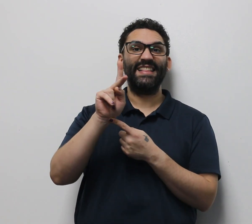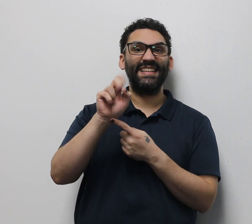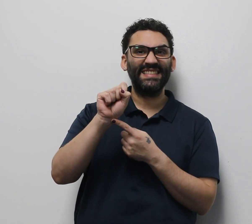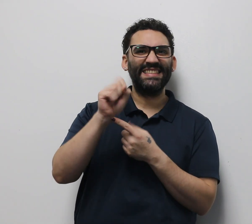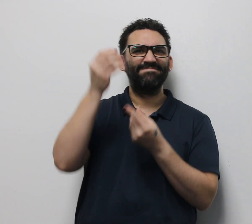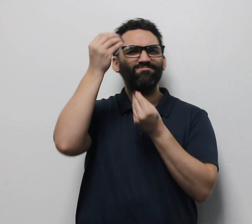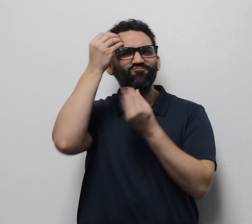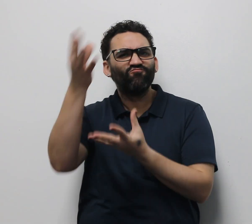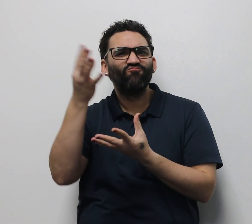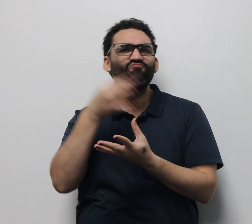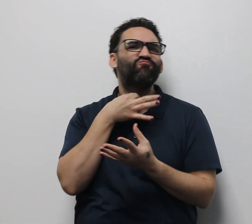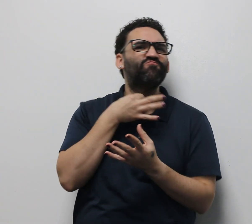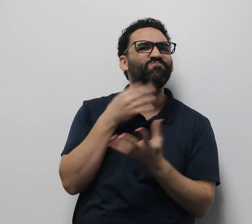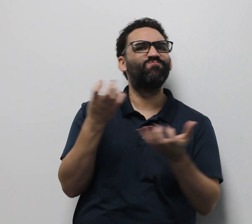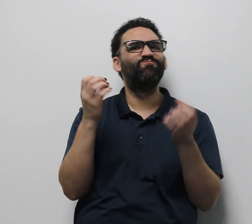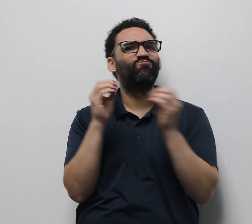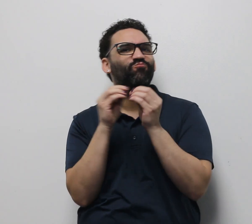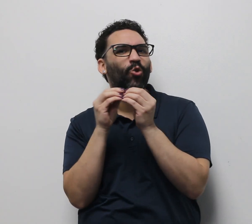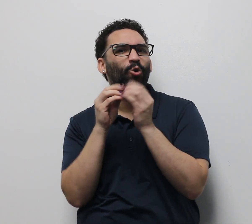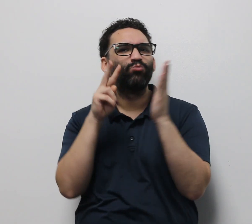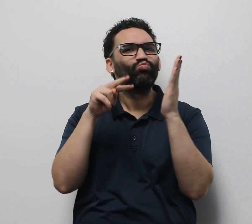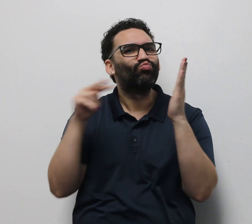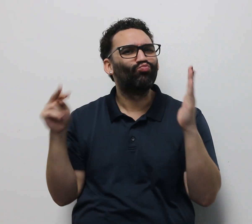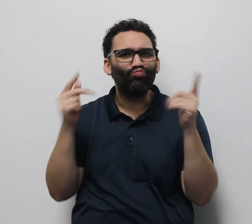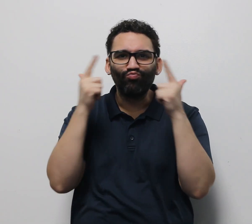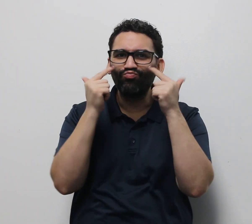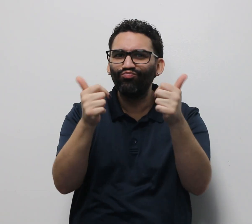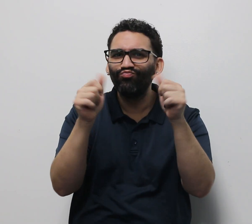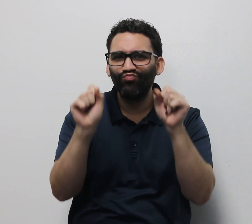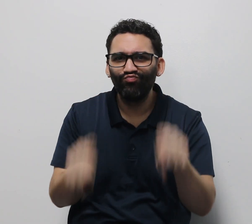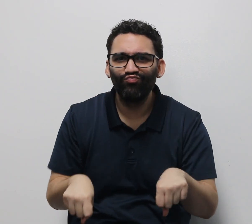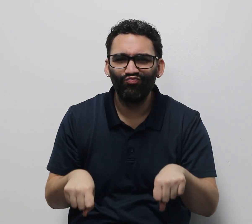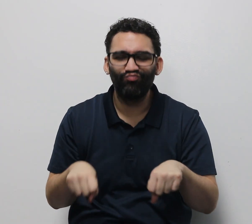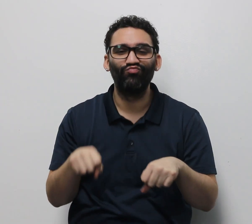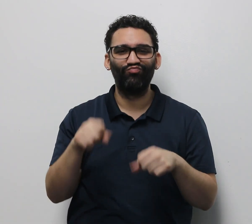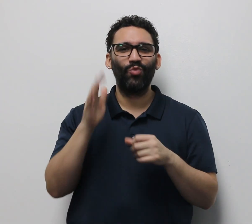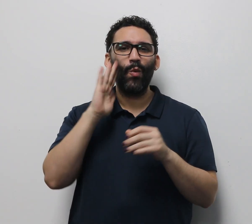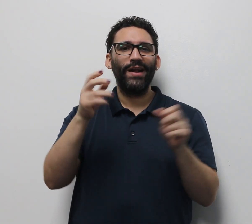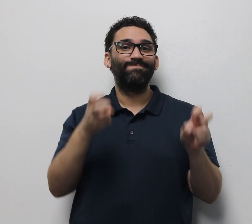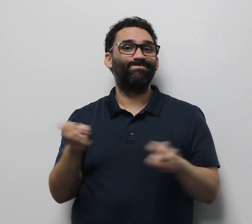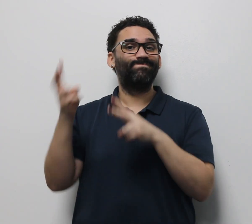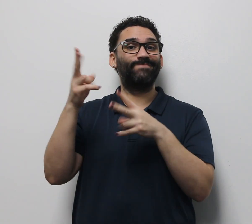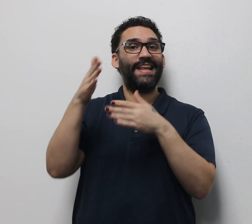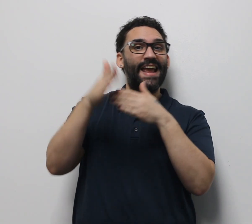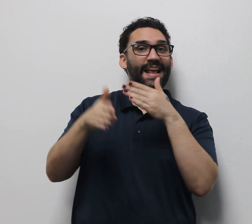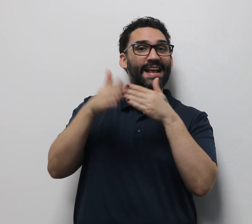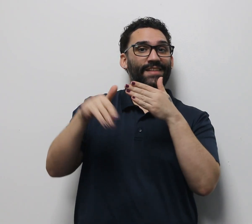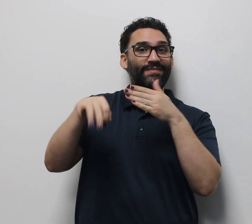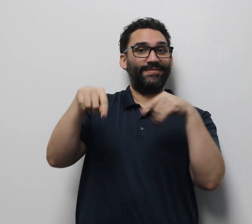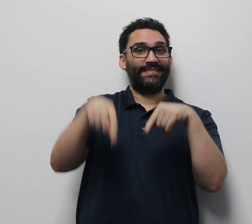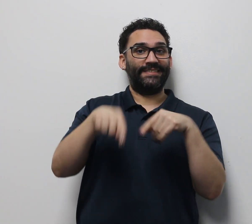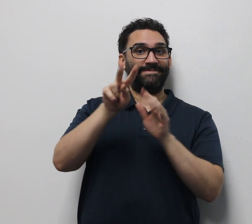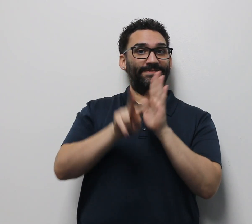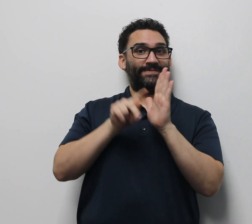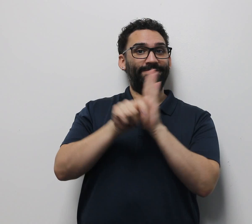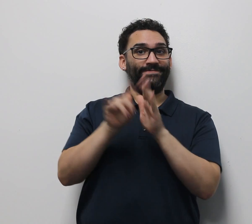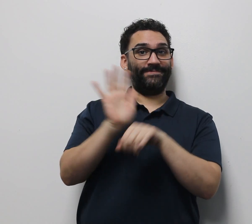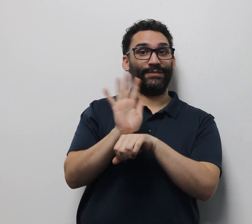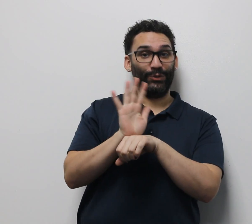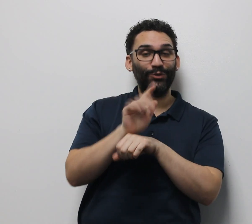For links or more information, there are readily available resources online. We also provide some links at the end of this